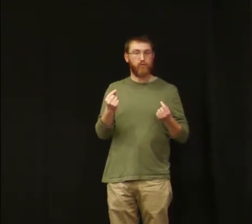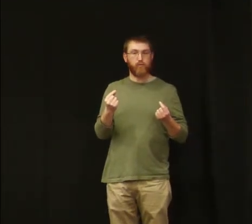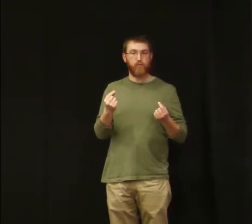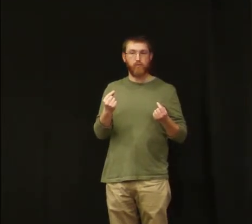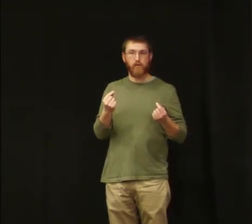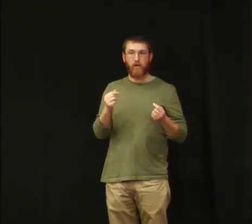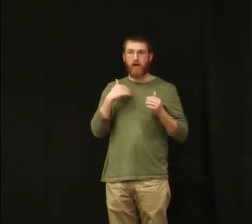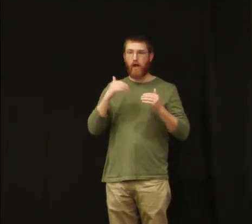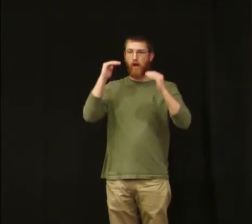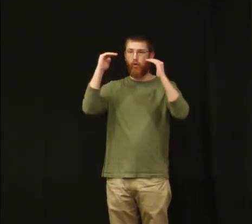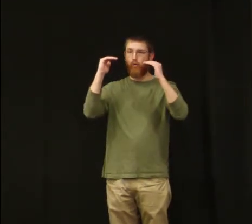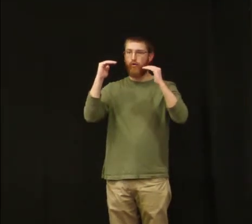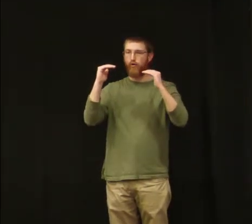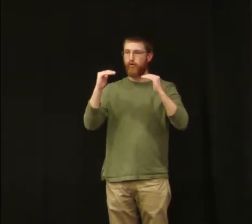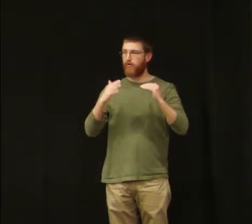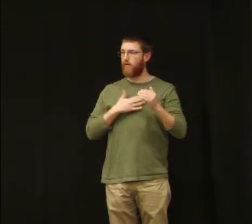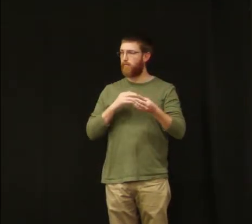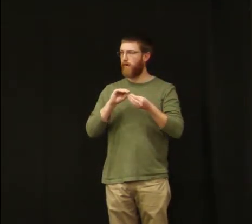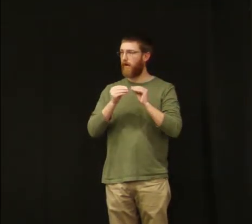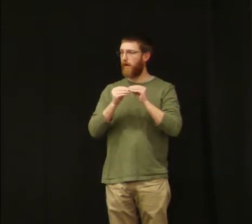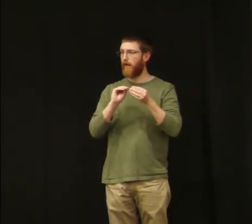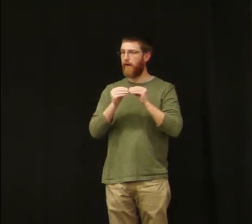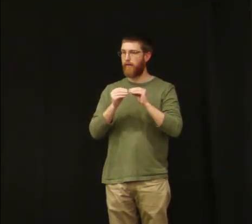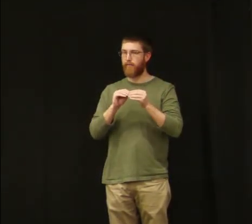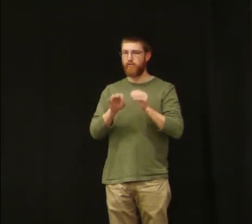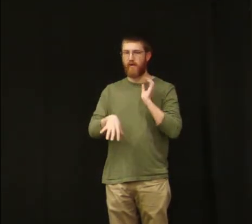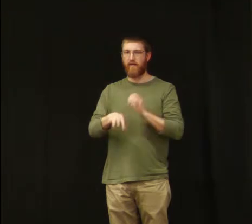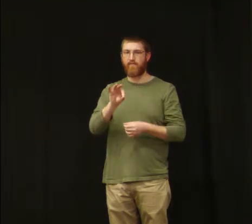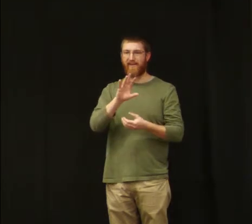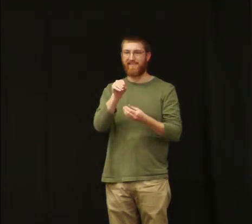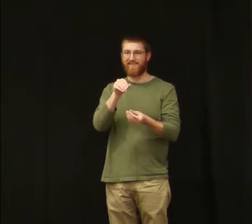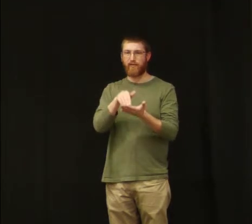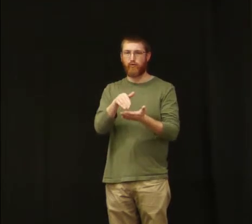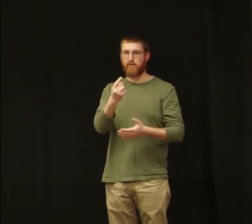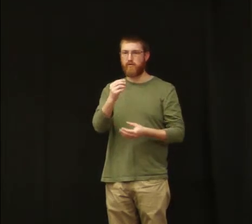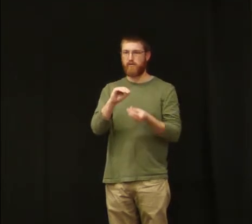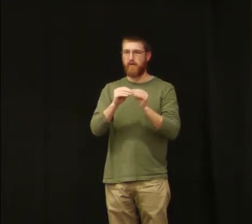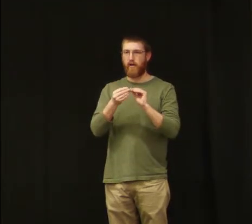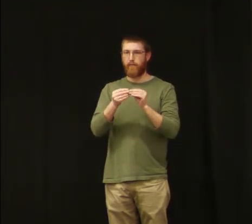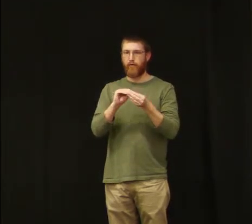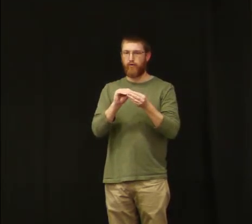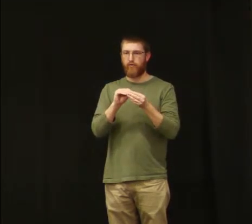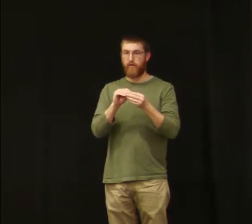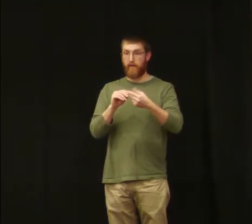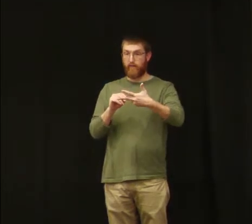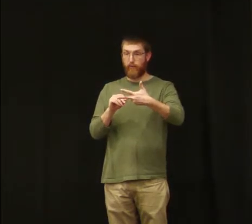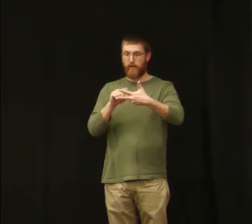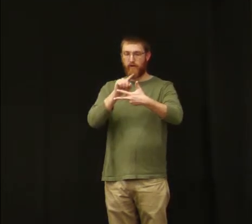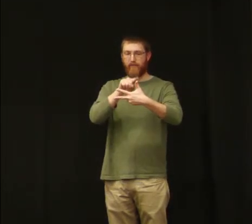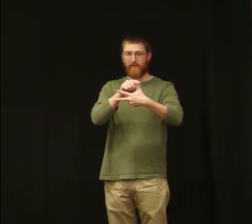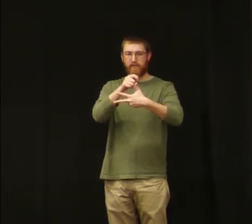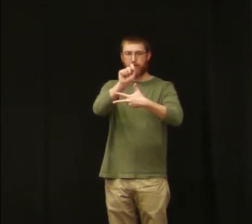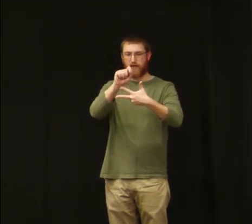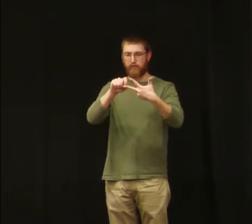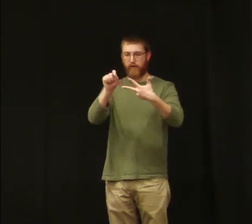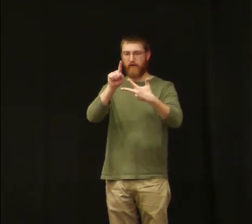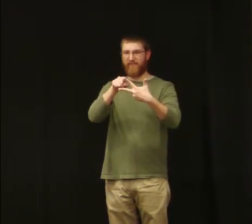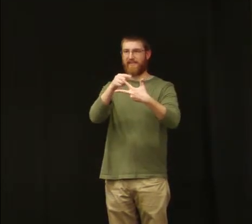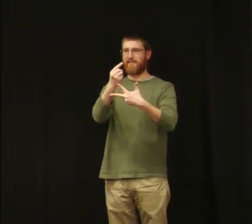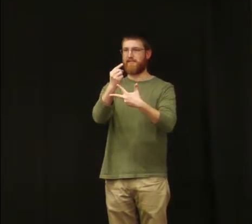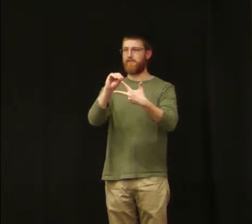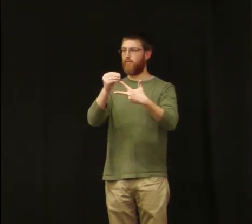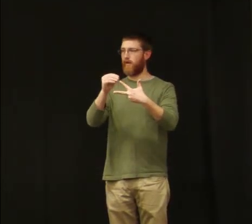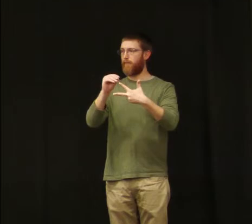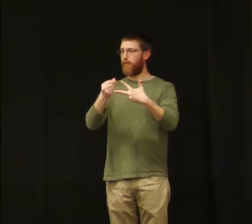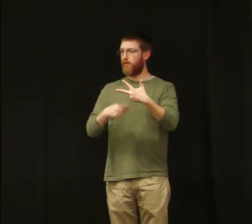numbers, and then you look for that central number. So if you have 3 data points, it's going to be the center one. If you have 4 data points,